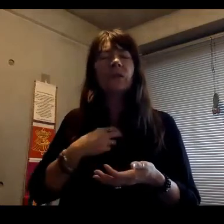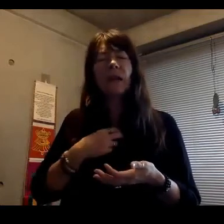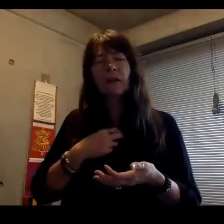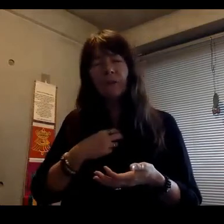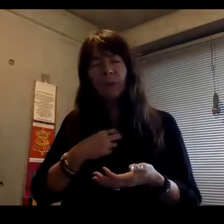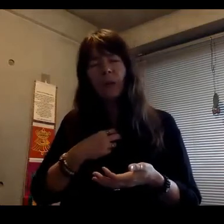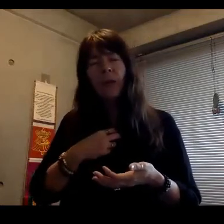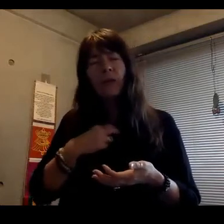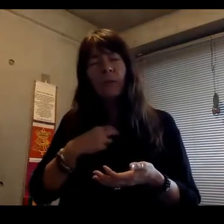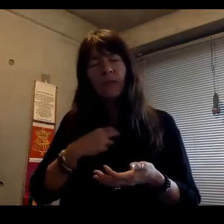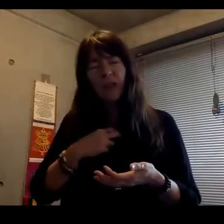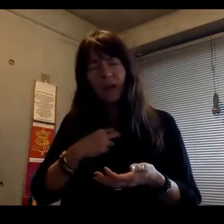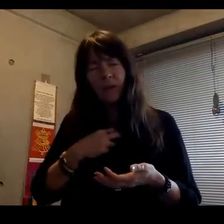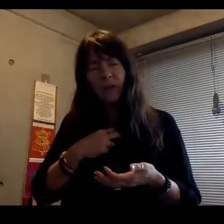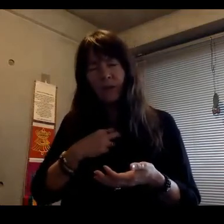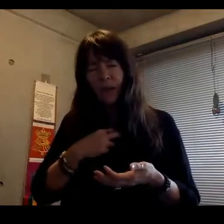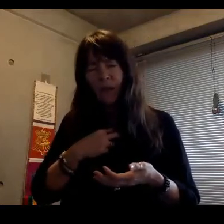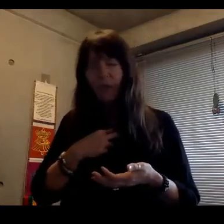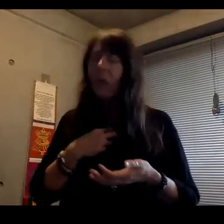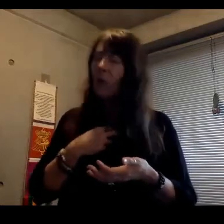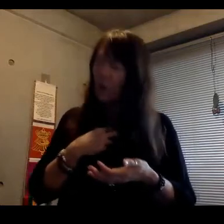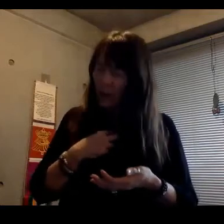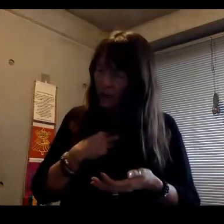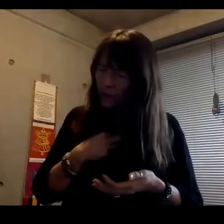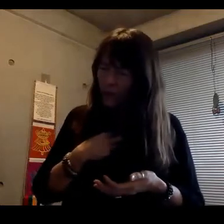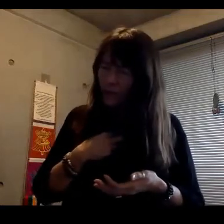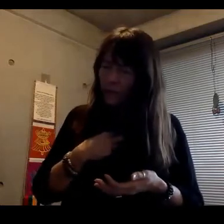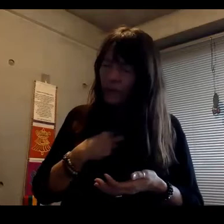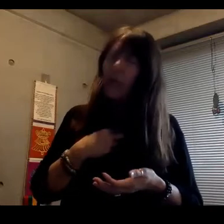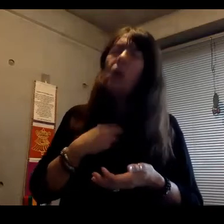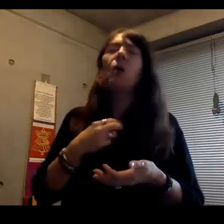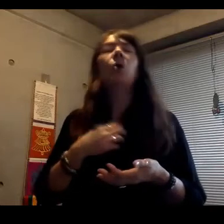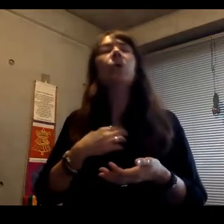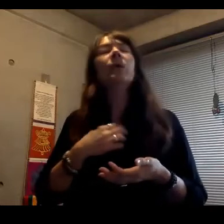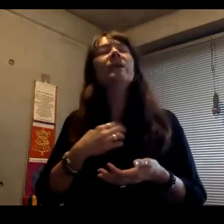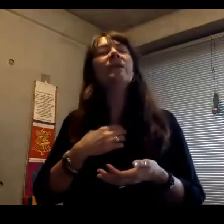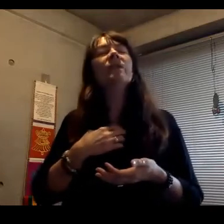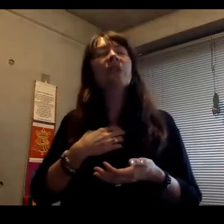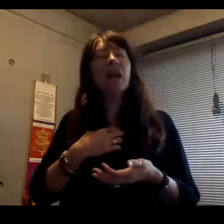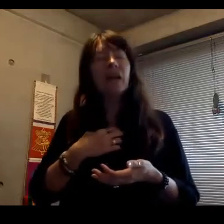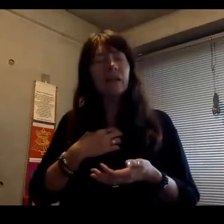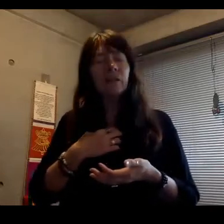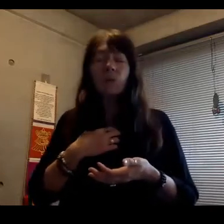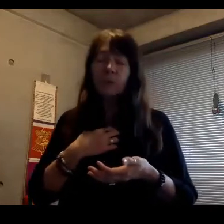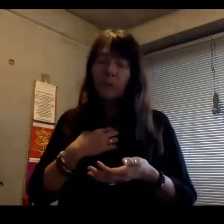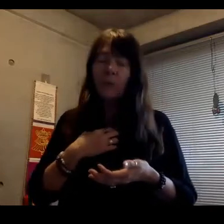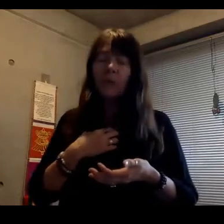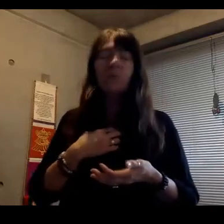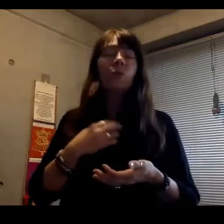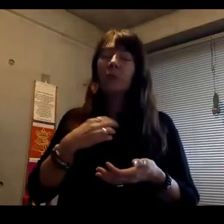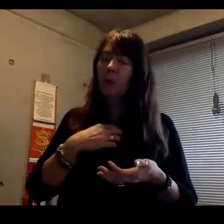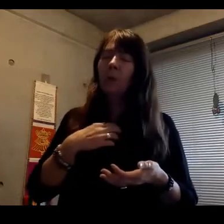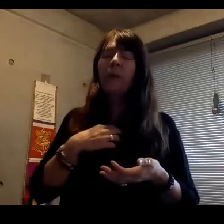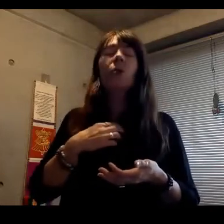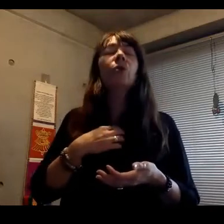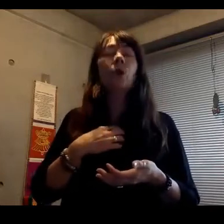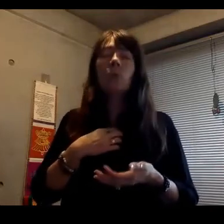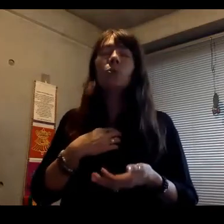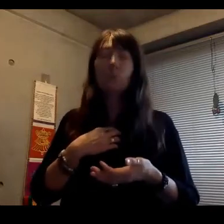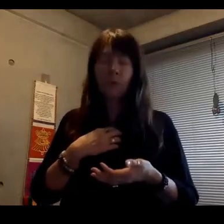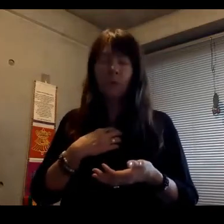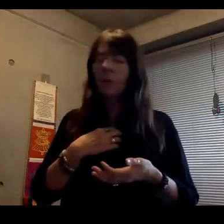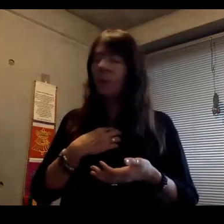it's inside of you, and you must uncover it yourself or not. Always inside. So if you speak of truth, you only know